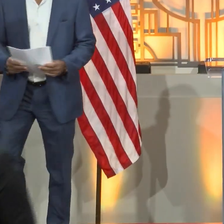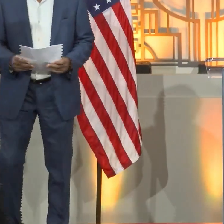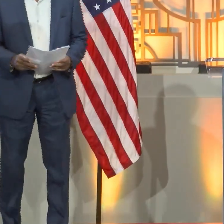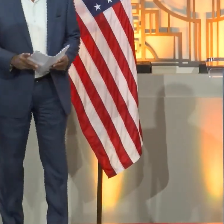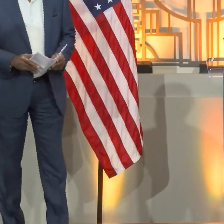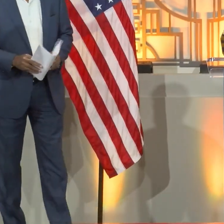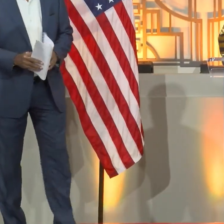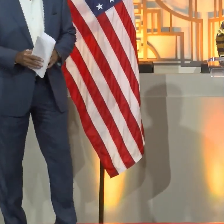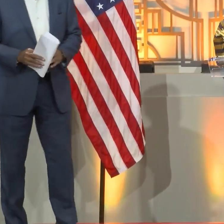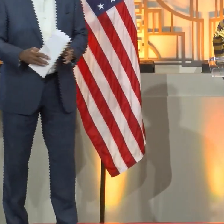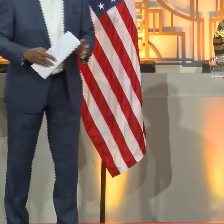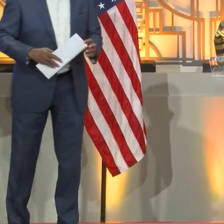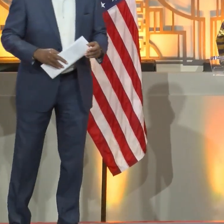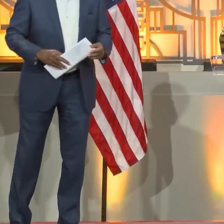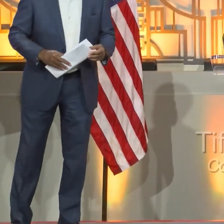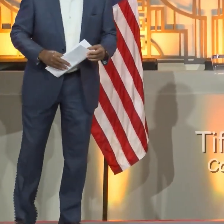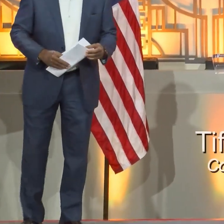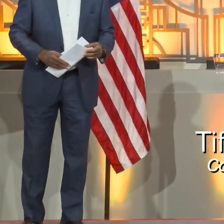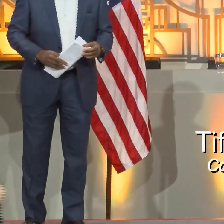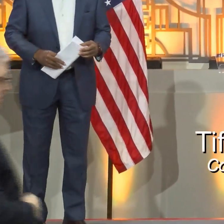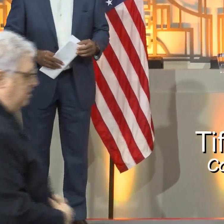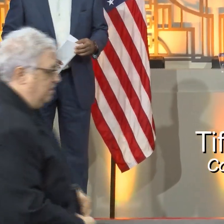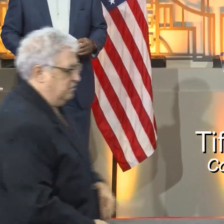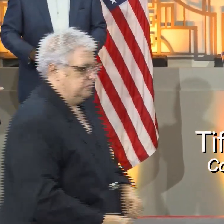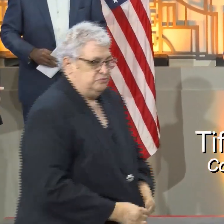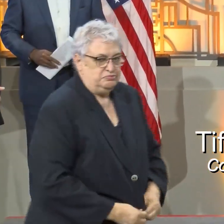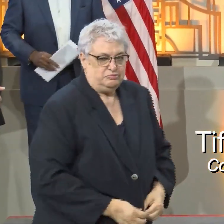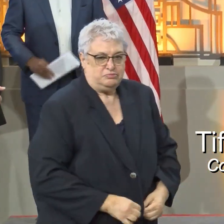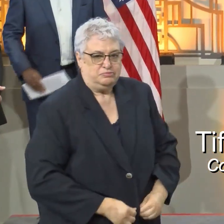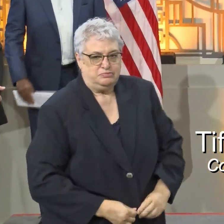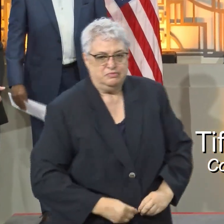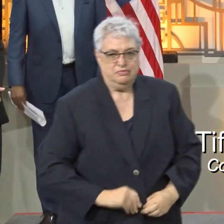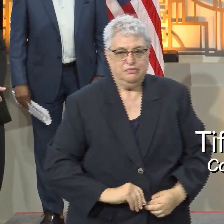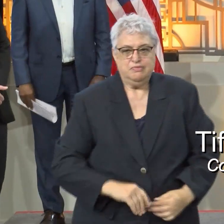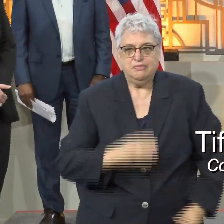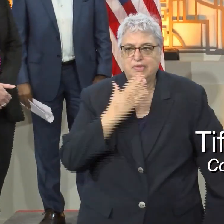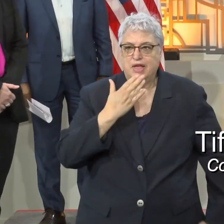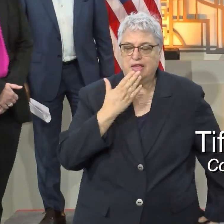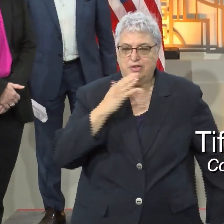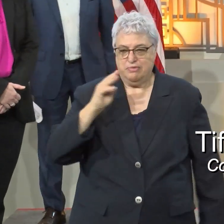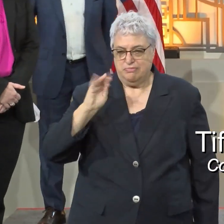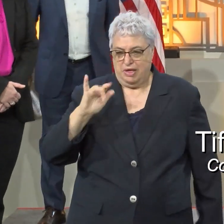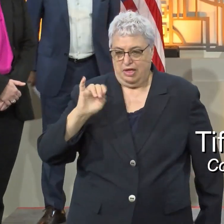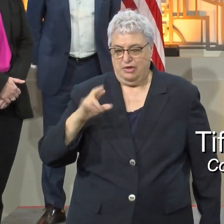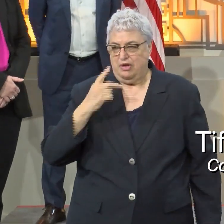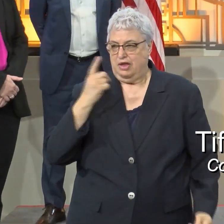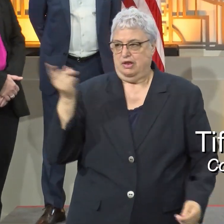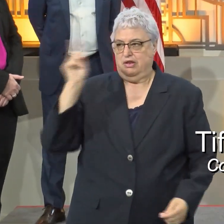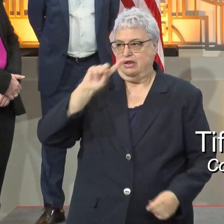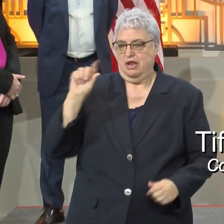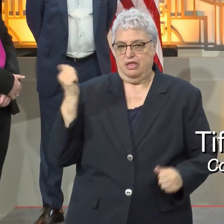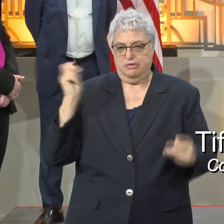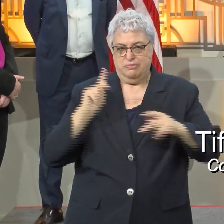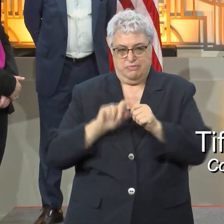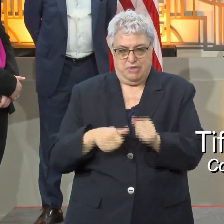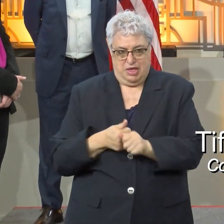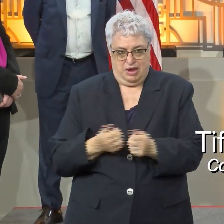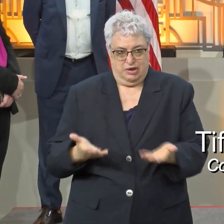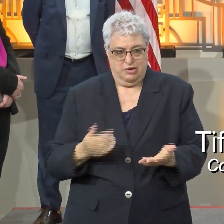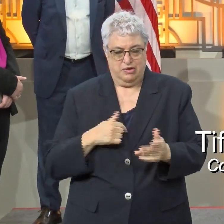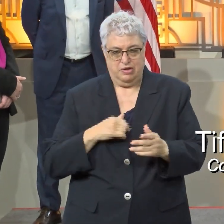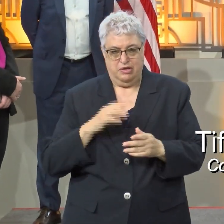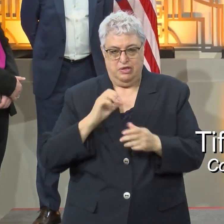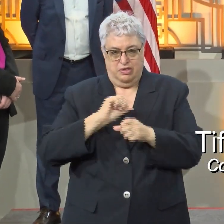Thank you, Mayor, and to my colleagues and the rest of the administration that's joining today. When the coronavirus first